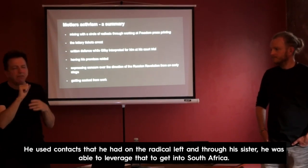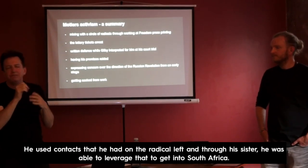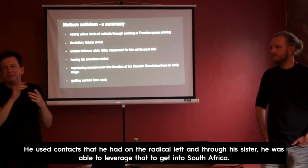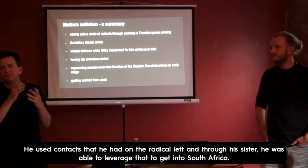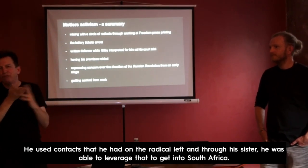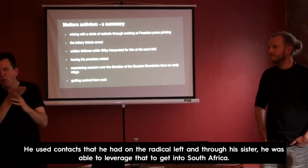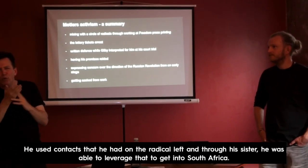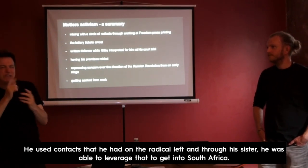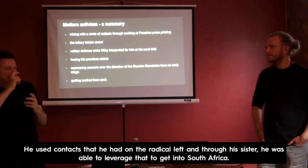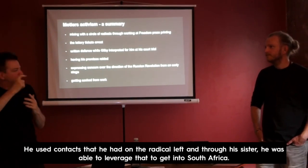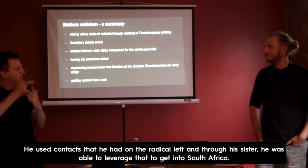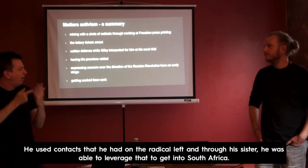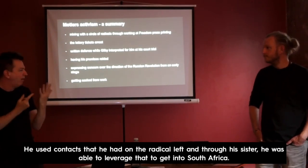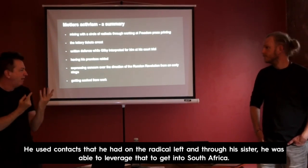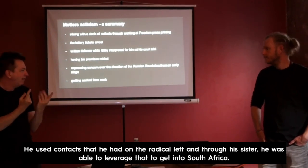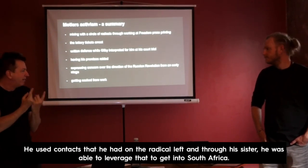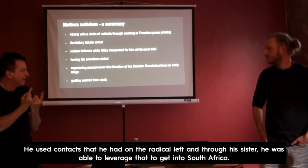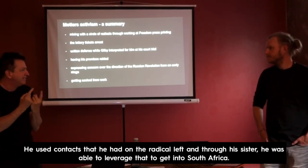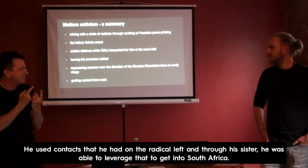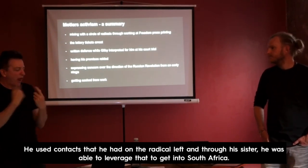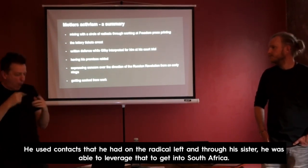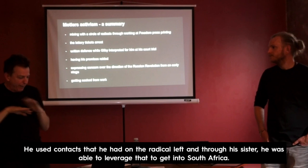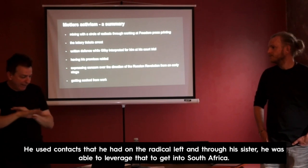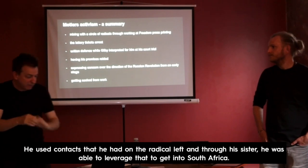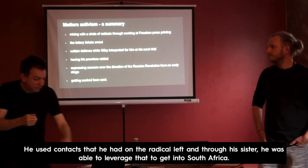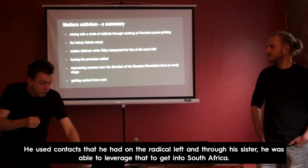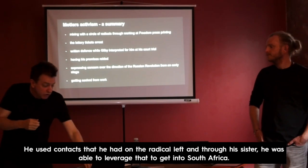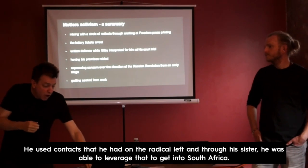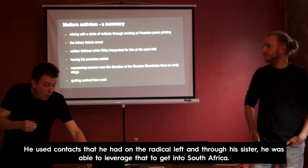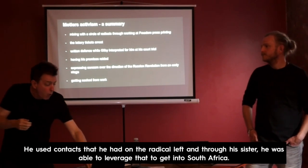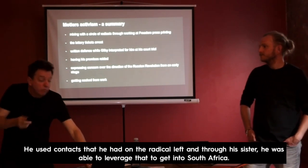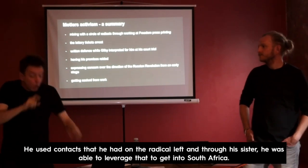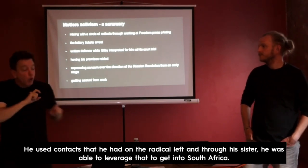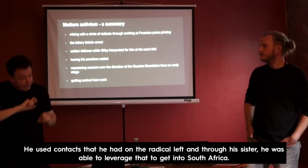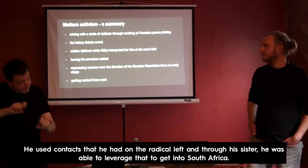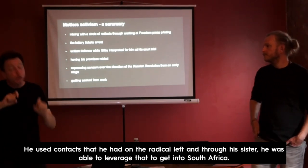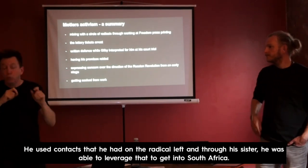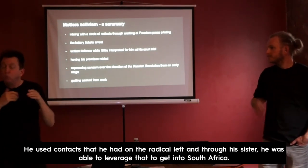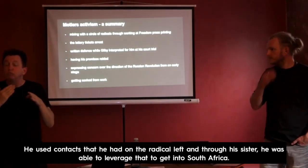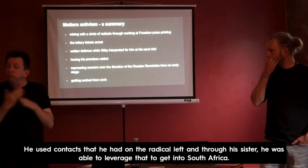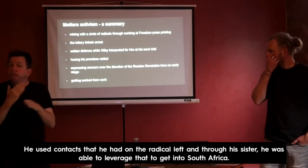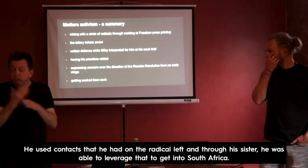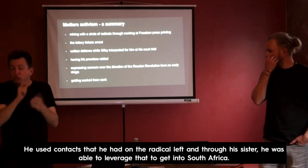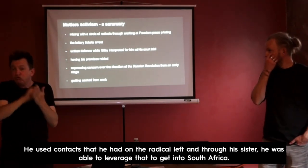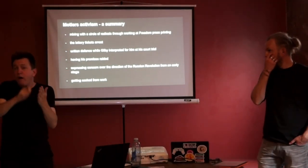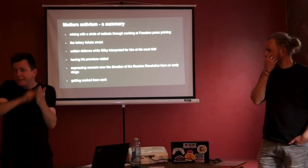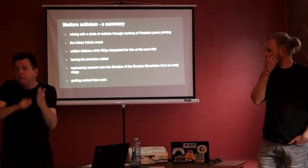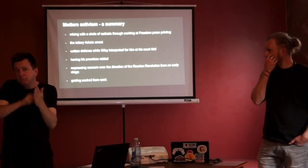had on the radical left through his sister, and he was able to kind of leverage that to actually get into South Africa in the end.